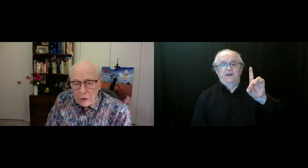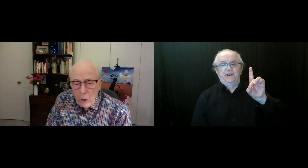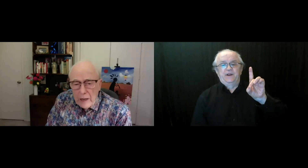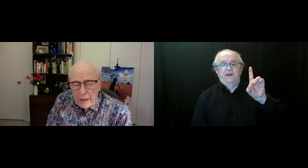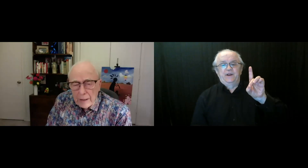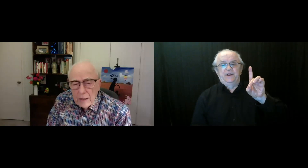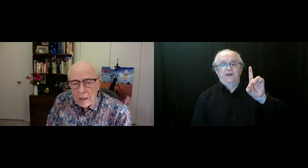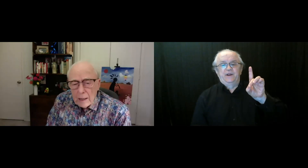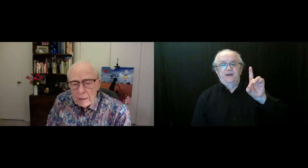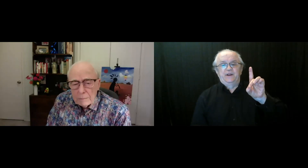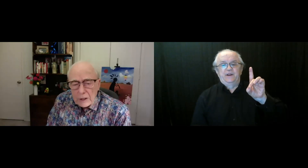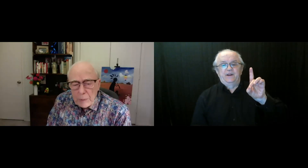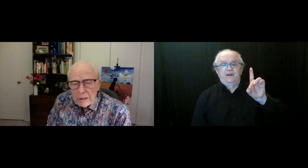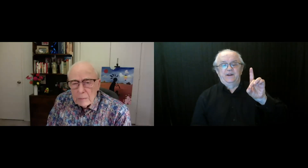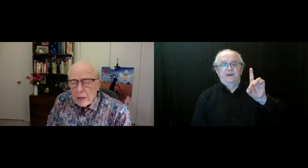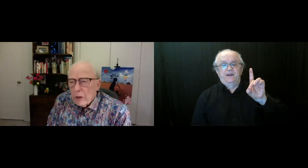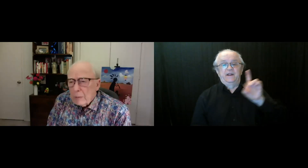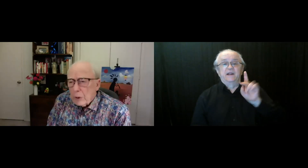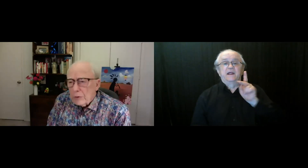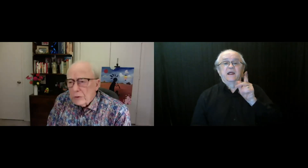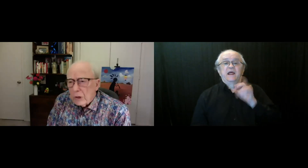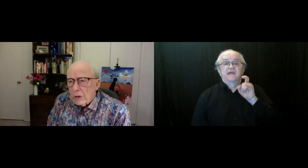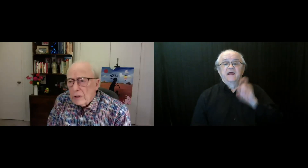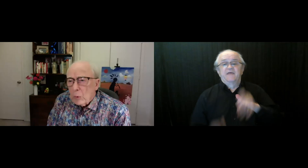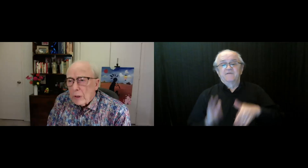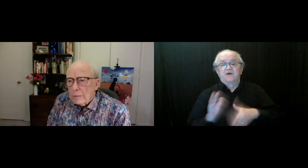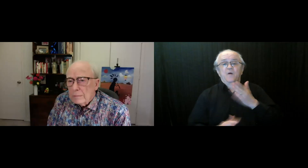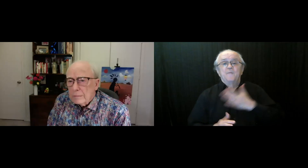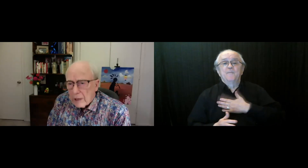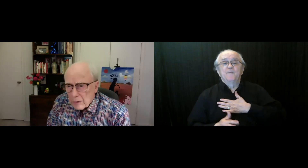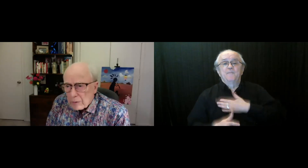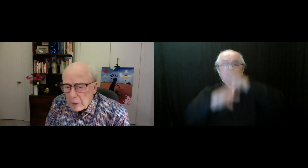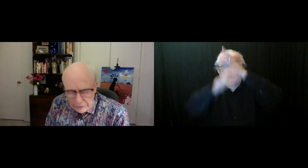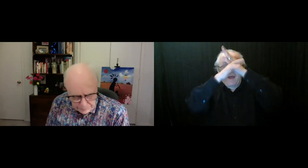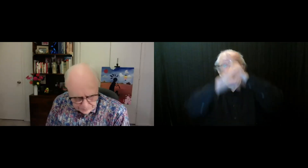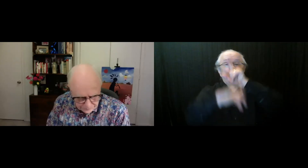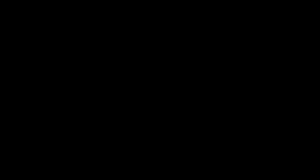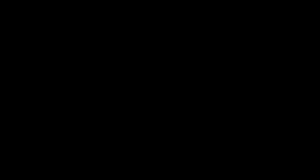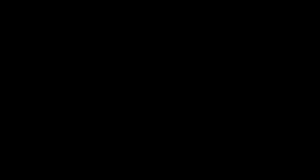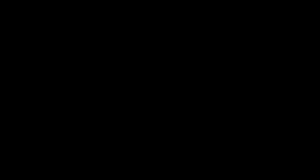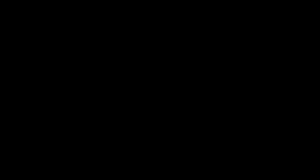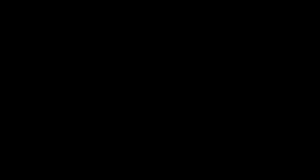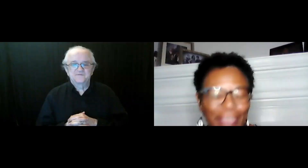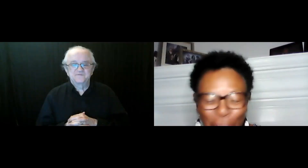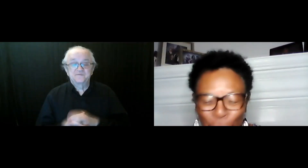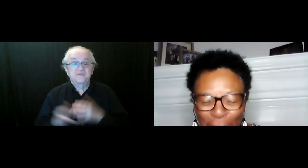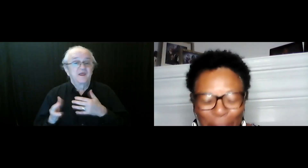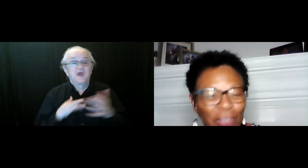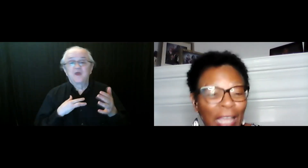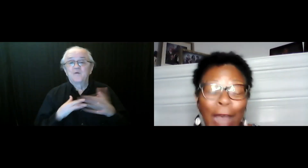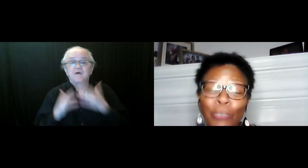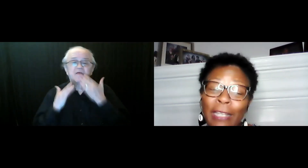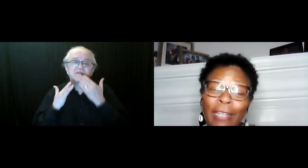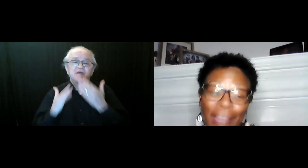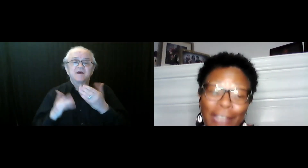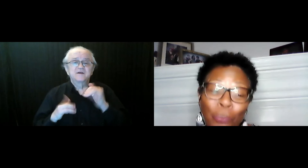I have to go now, Kathy. I'm expecting my grandbirds early in the morning. Thank you very much. Thank you, JB, for